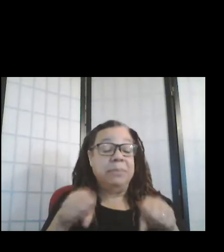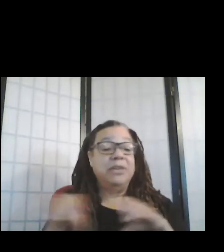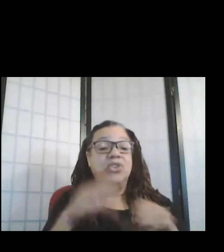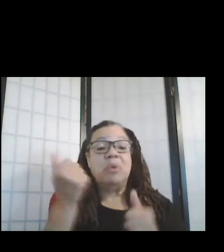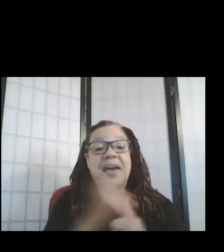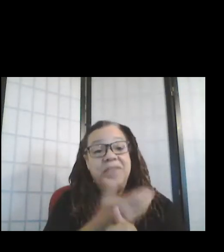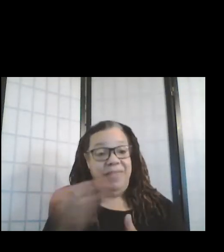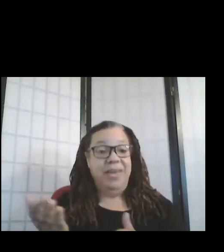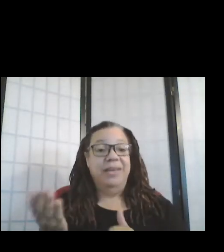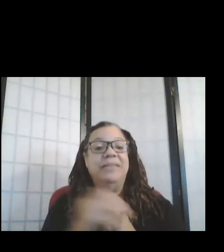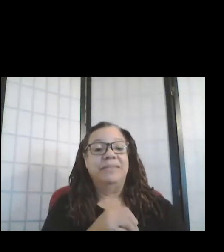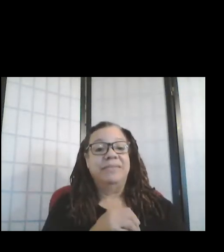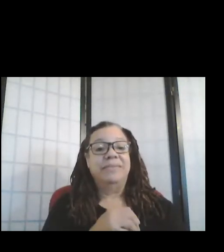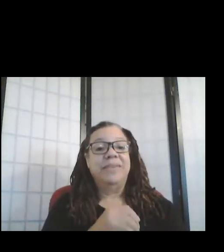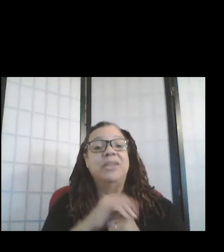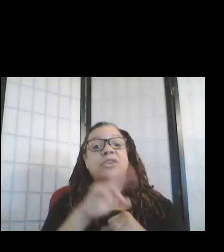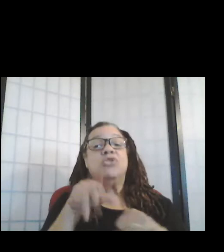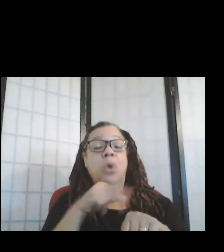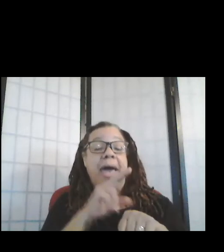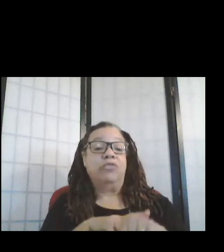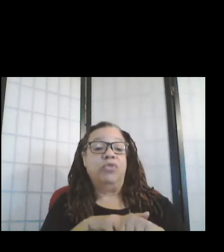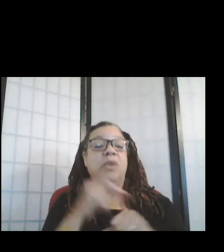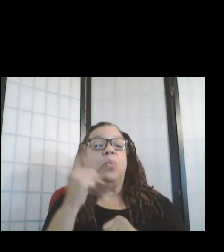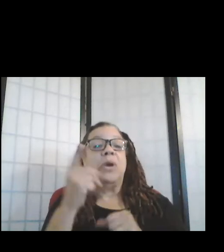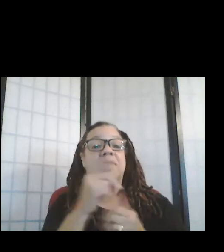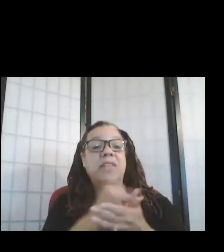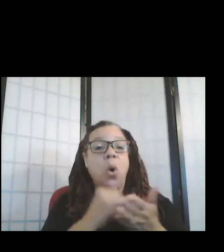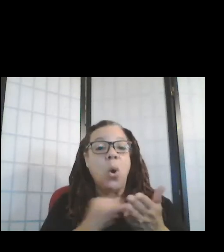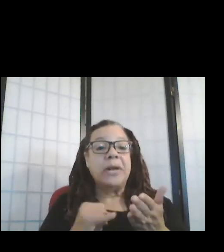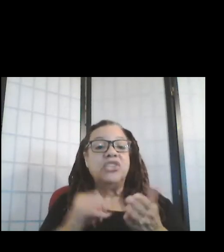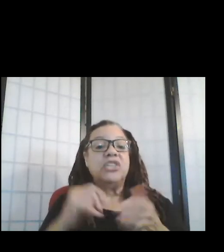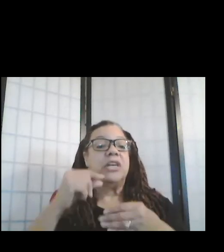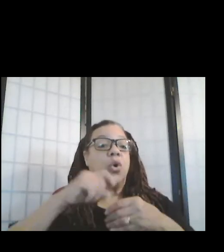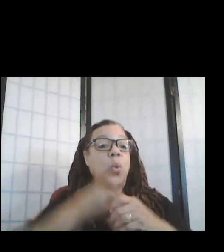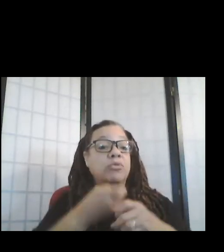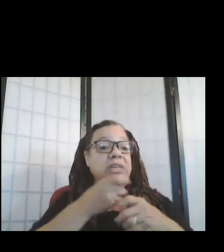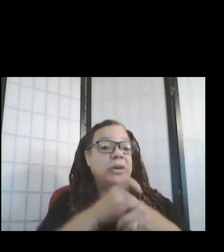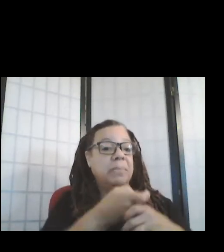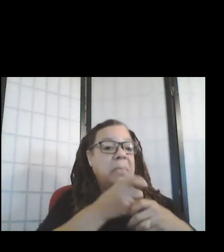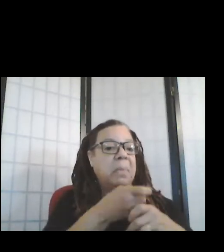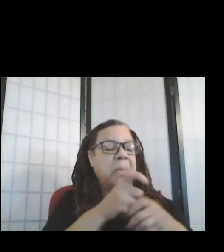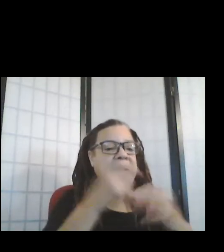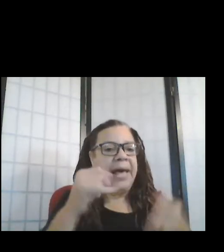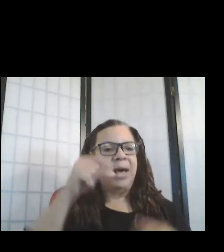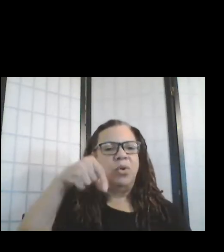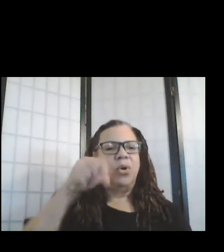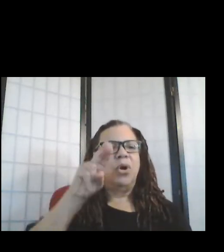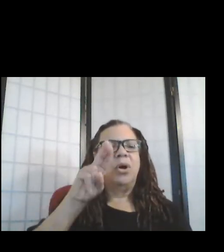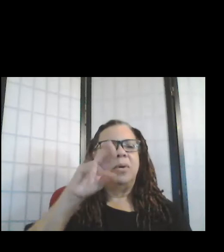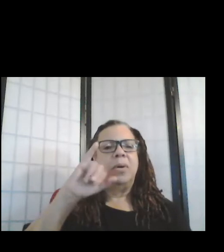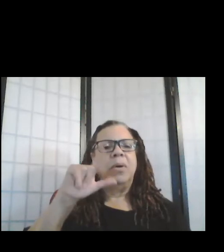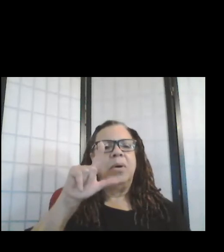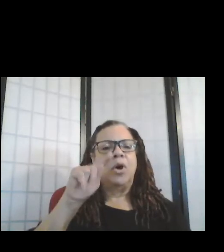So actually, one of our artists coming up, she's a quilter now, but she started out as